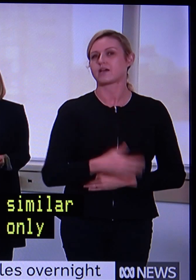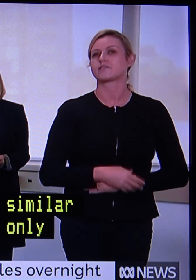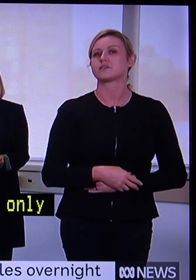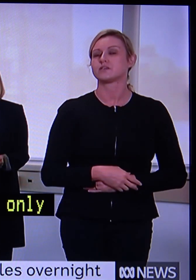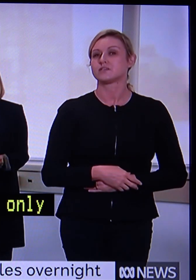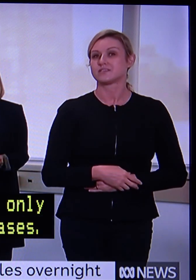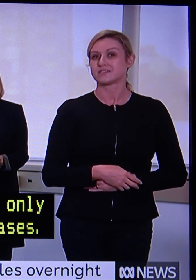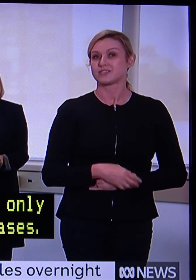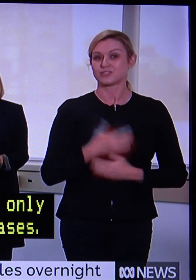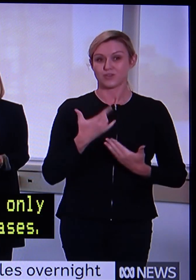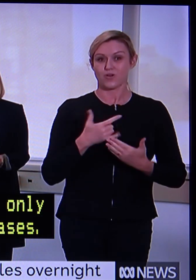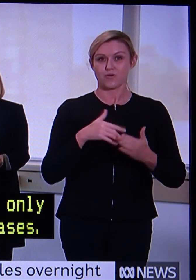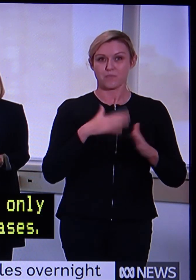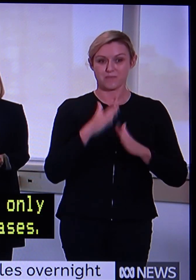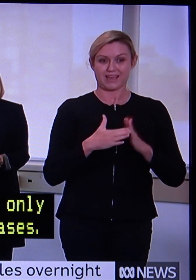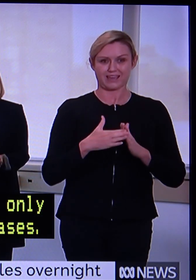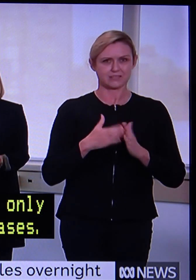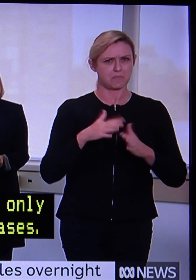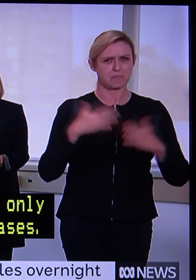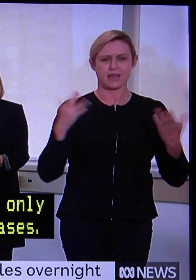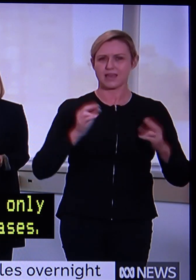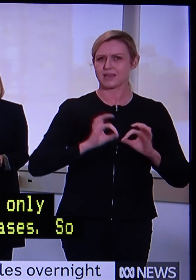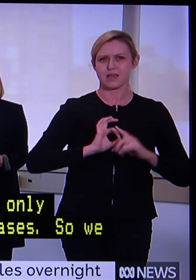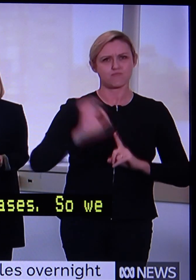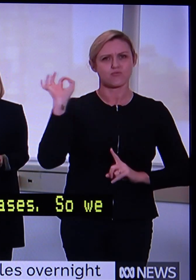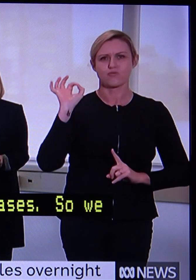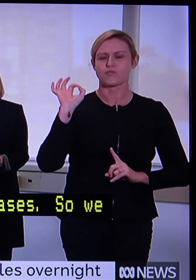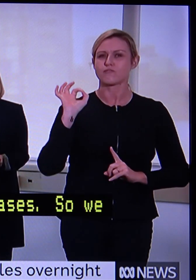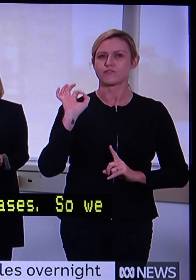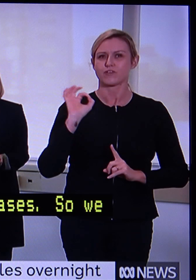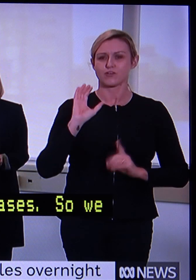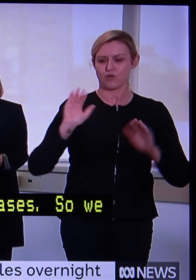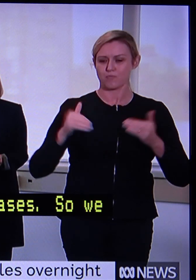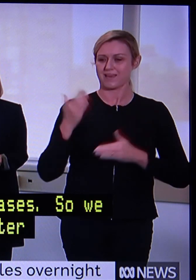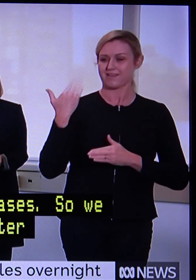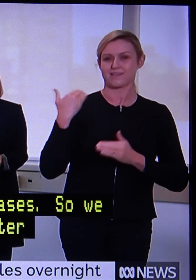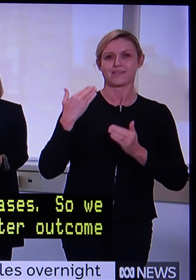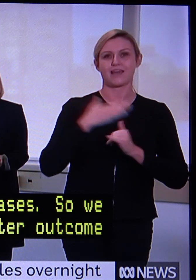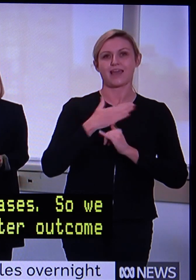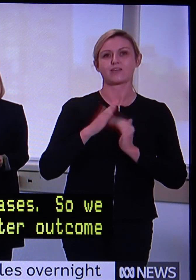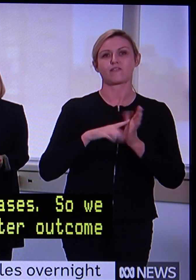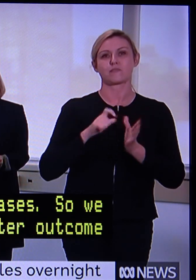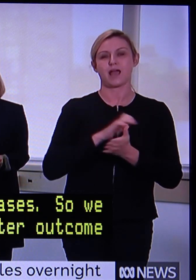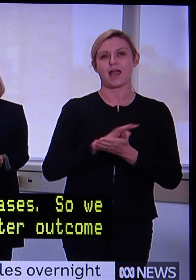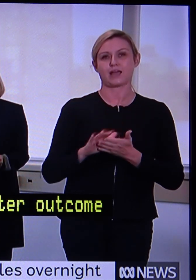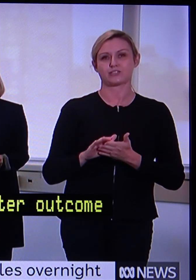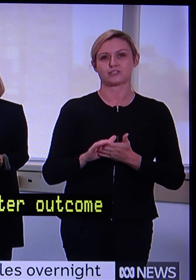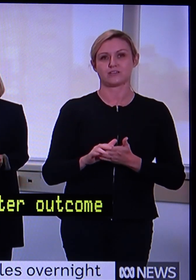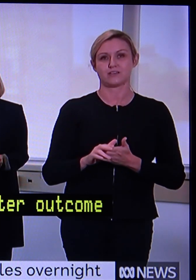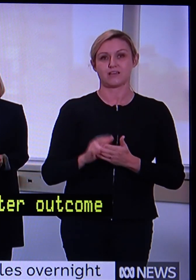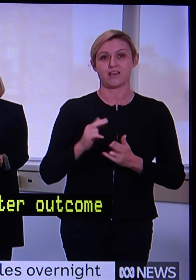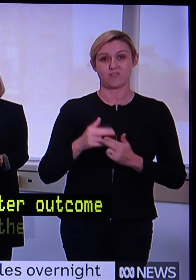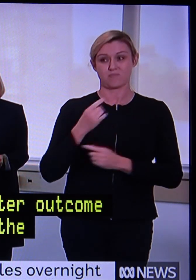seen a 40 times better outcome for our community since the end of March. I must say, as a Health Minister, I'm